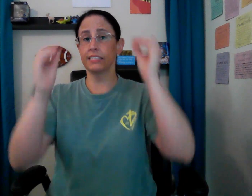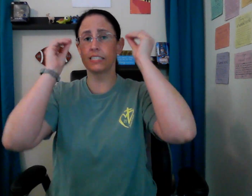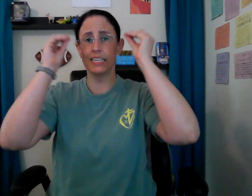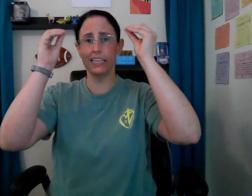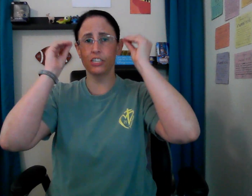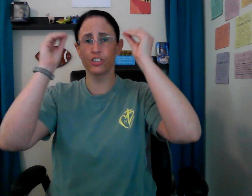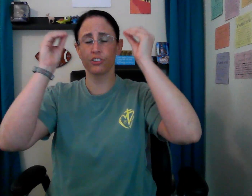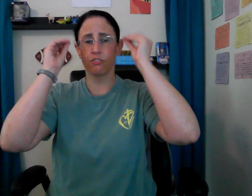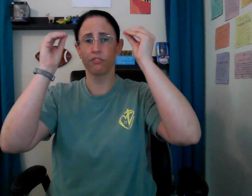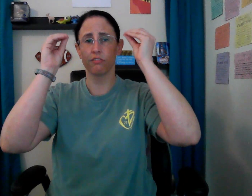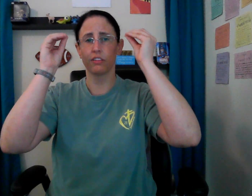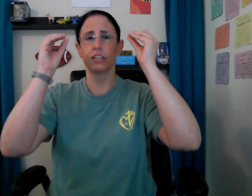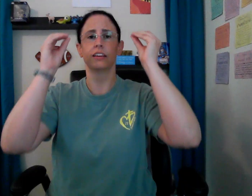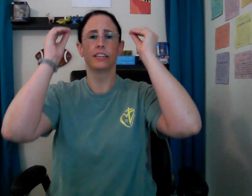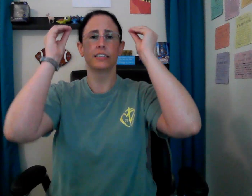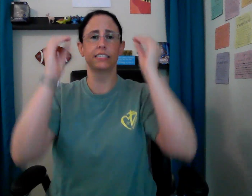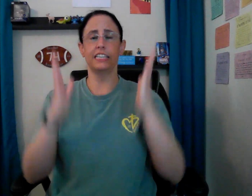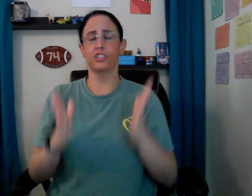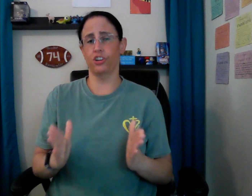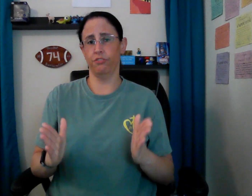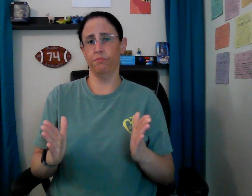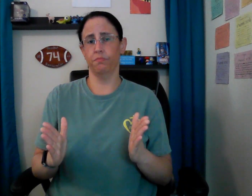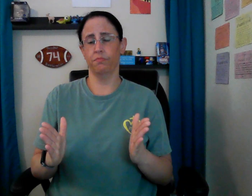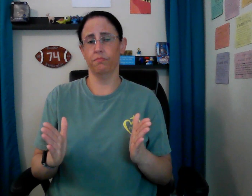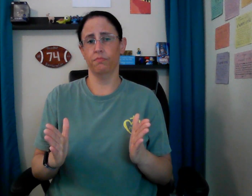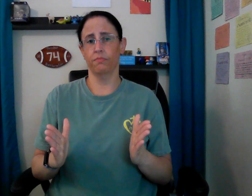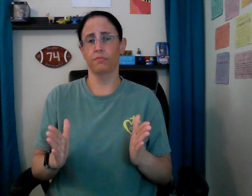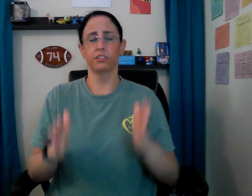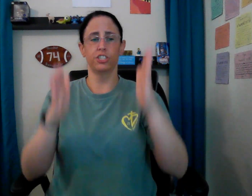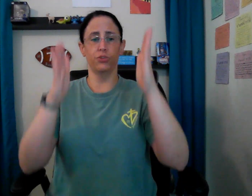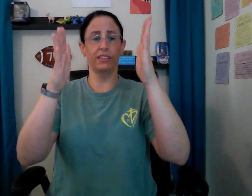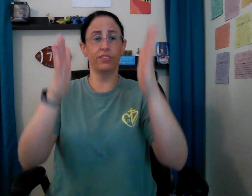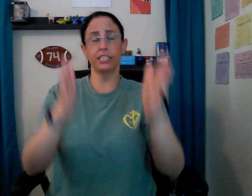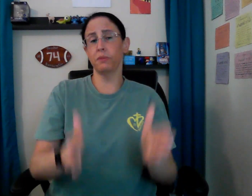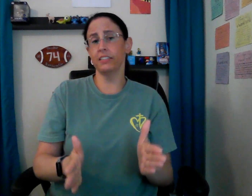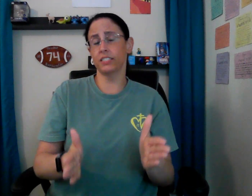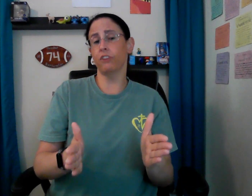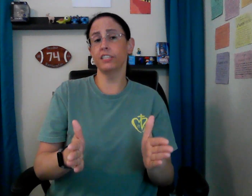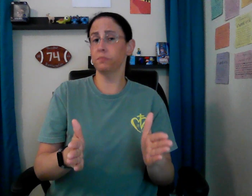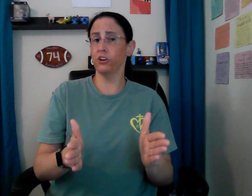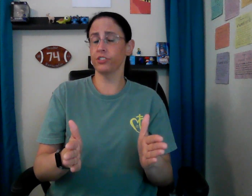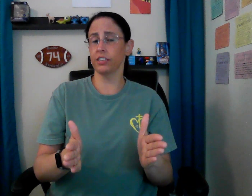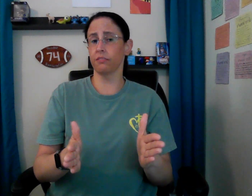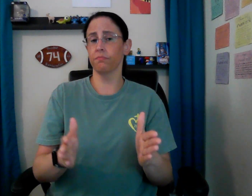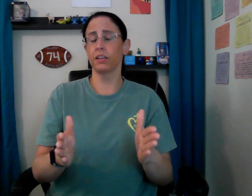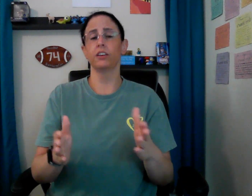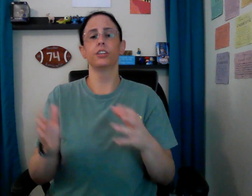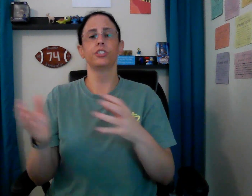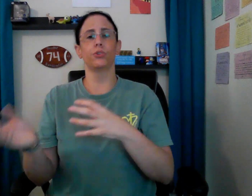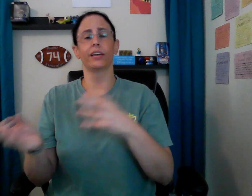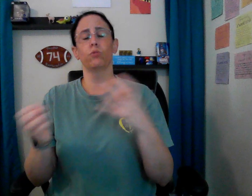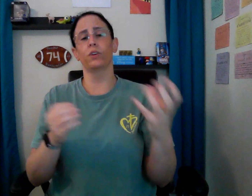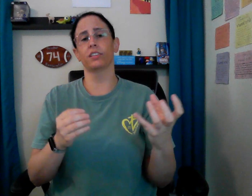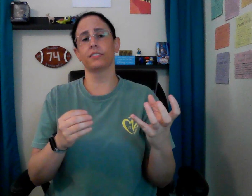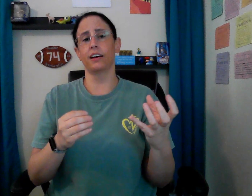is teach, teacher. Doing this by itself, it's person. Doing it with a